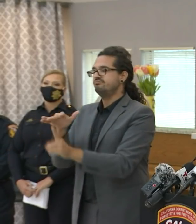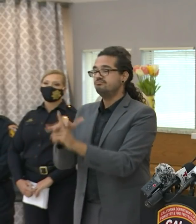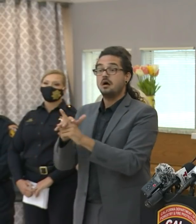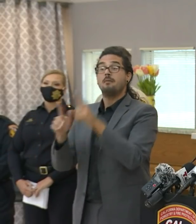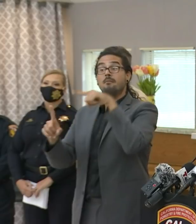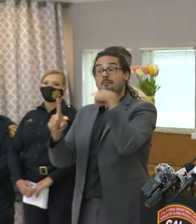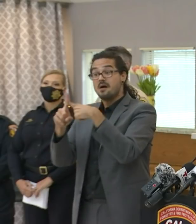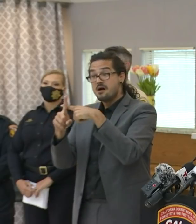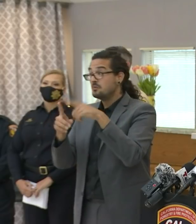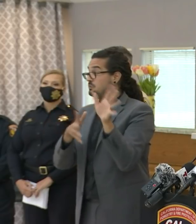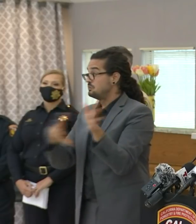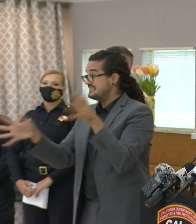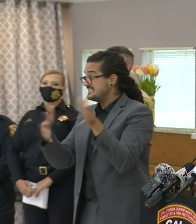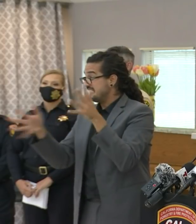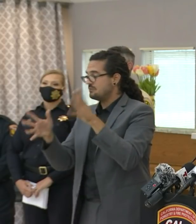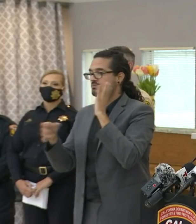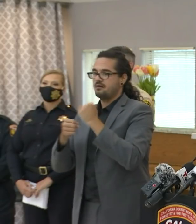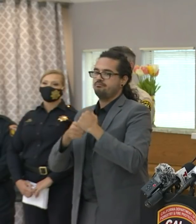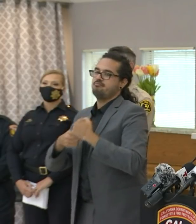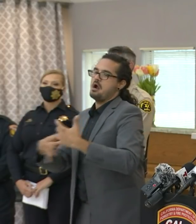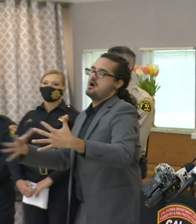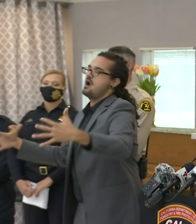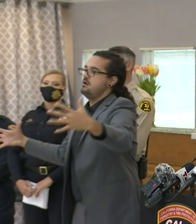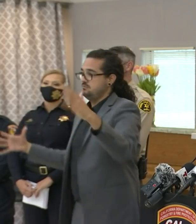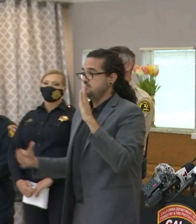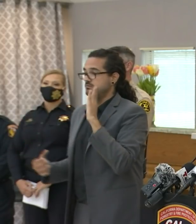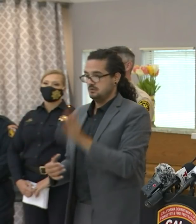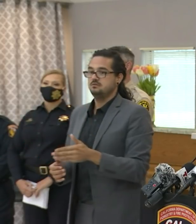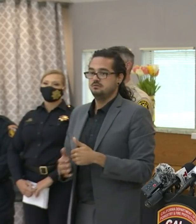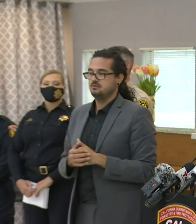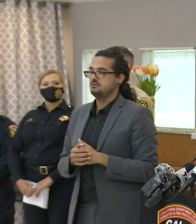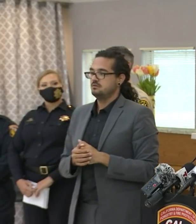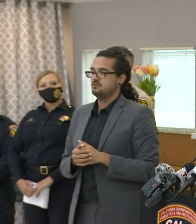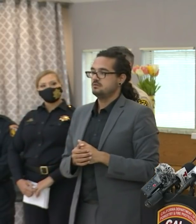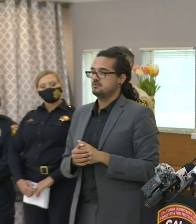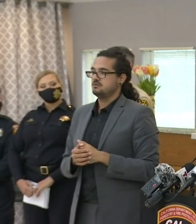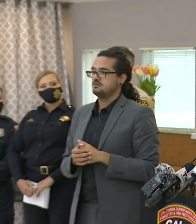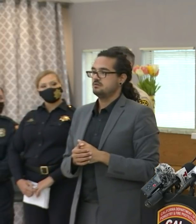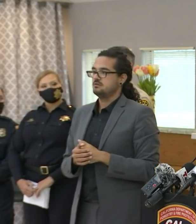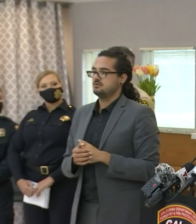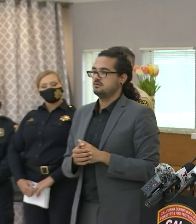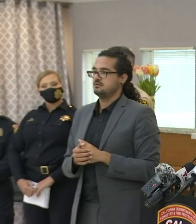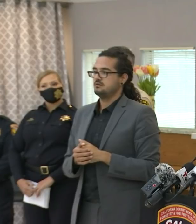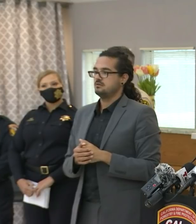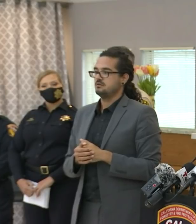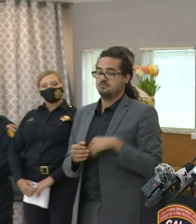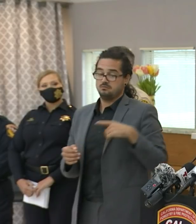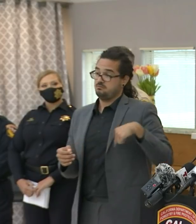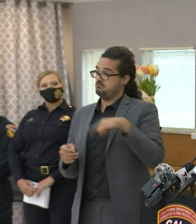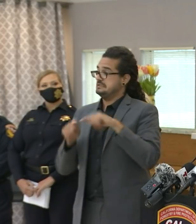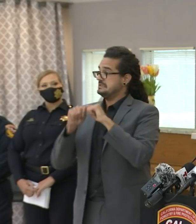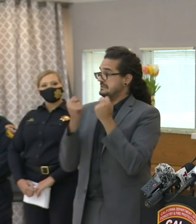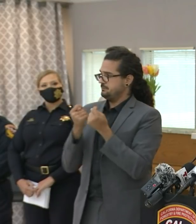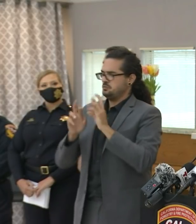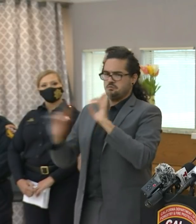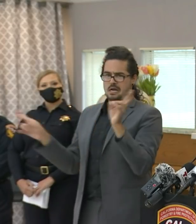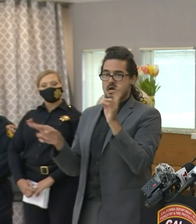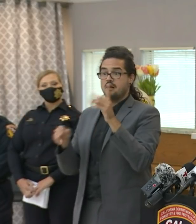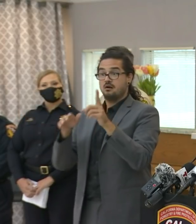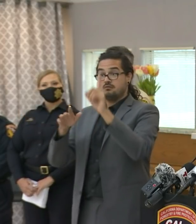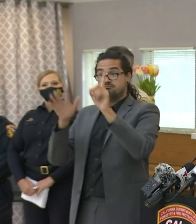there. So our incident will be prepared to mobilize resources and initial attack any